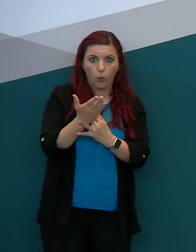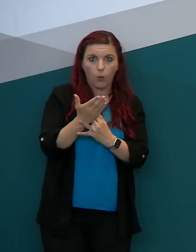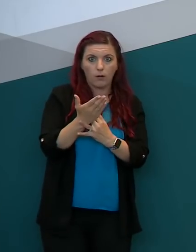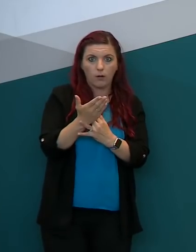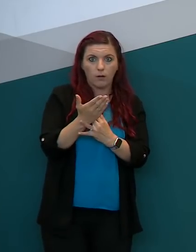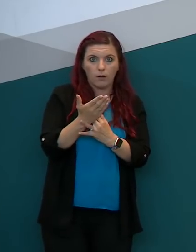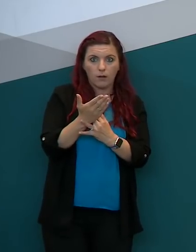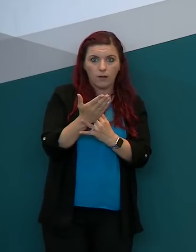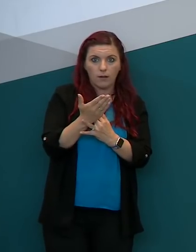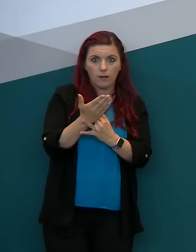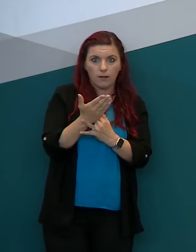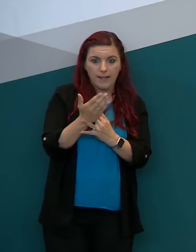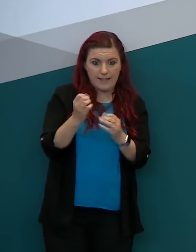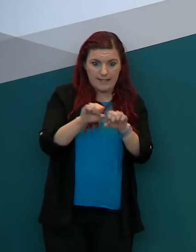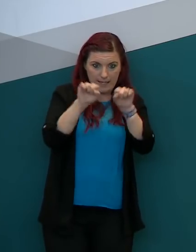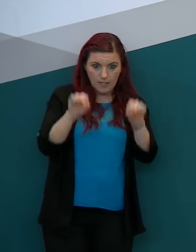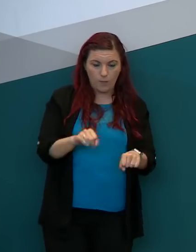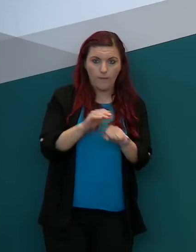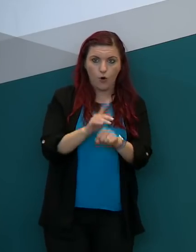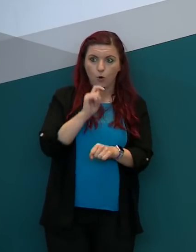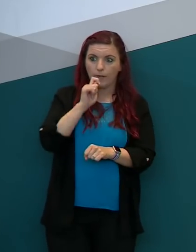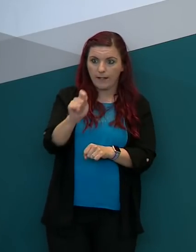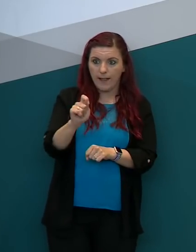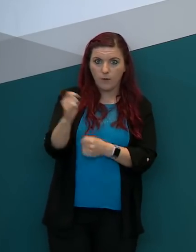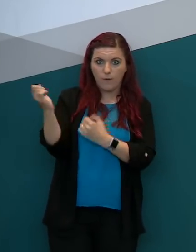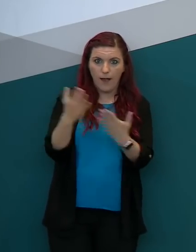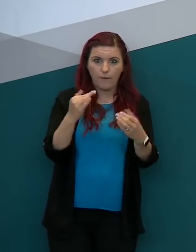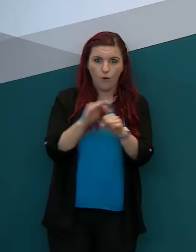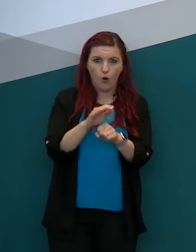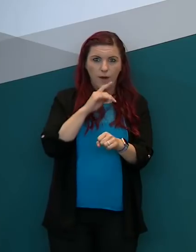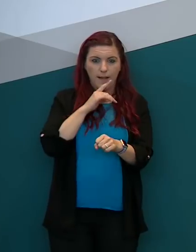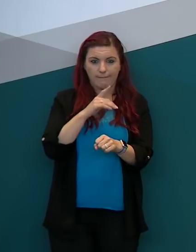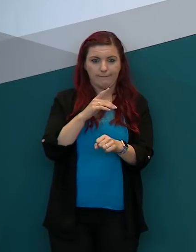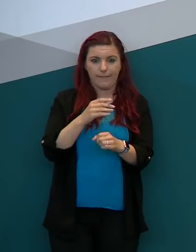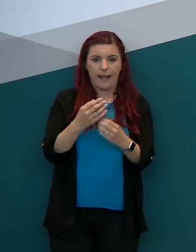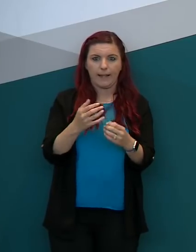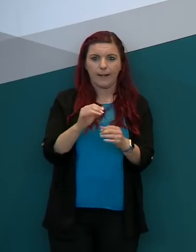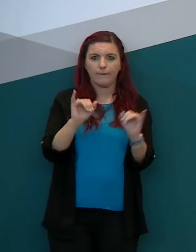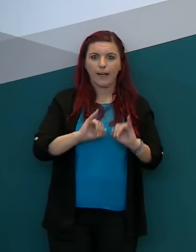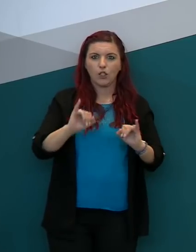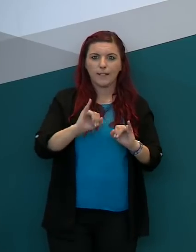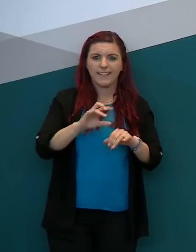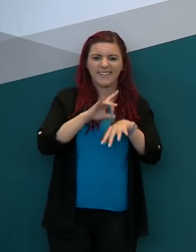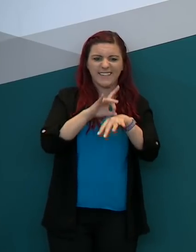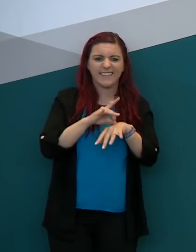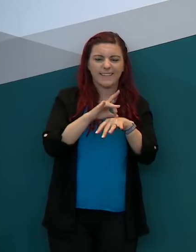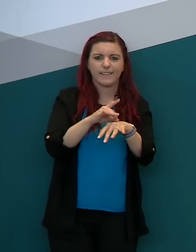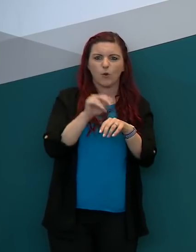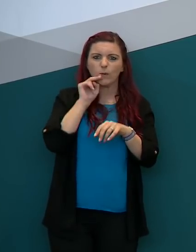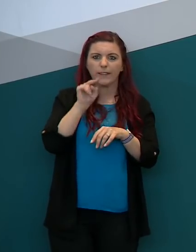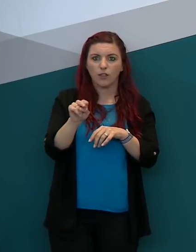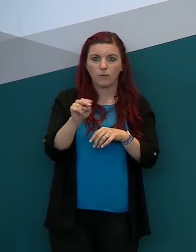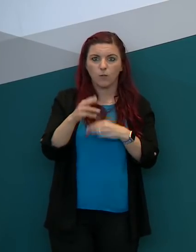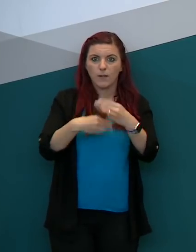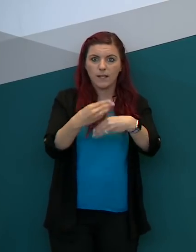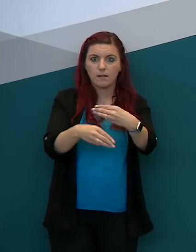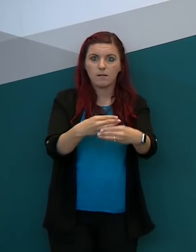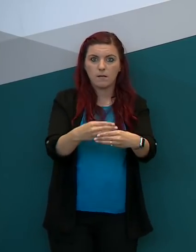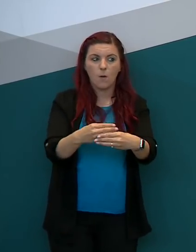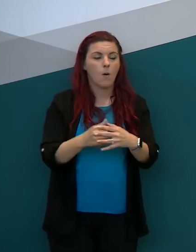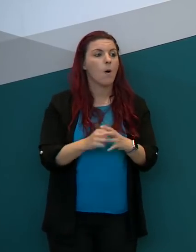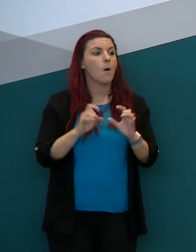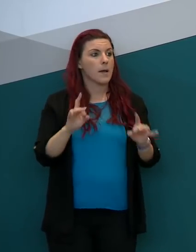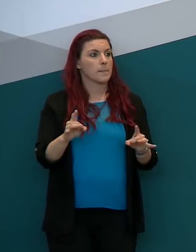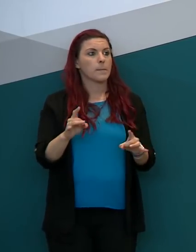system of notification that's provided for in the infectious disease legislation, notifications coming up through the HPSC and reported to us. Okay, perfect. Thank